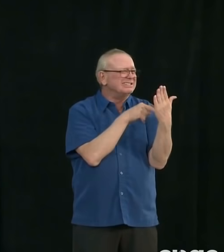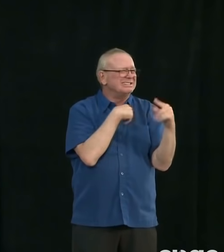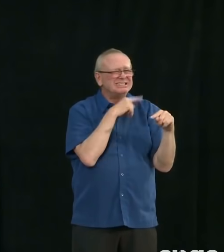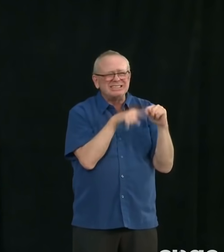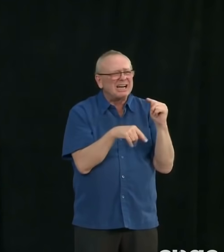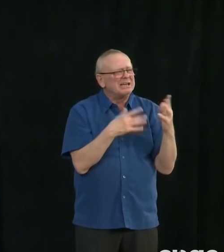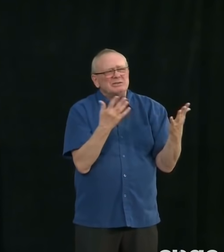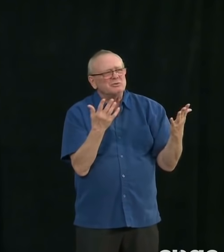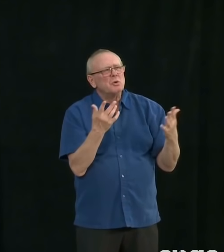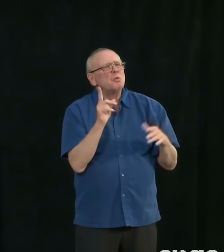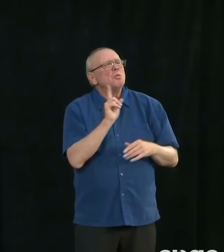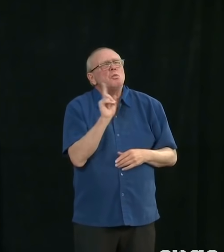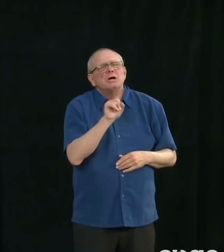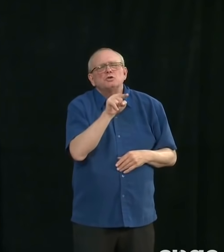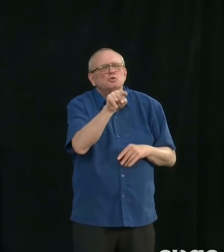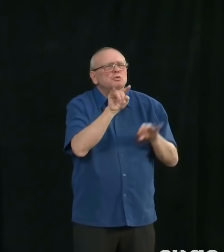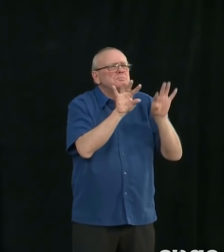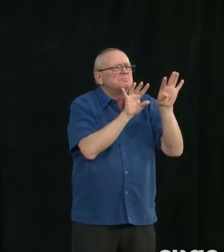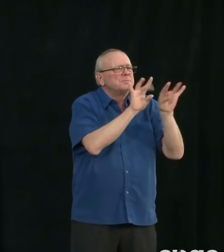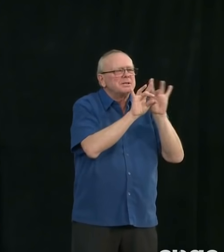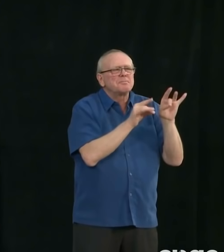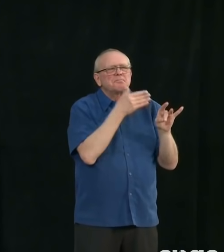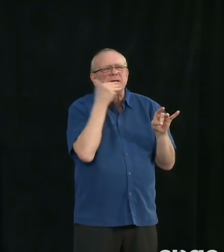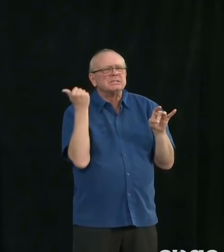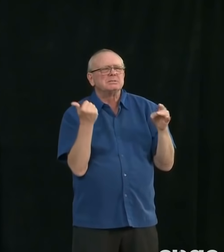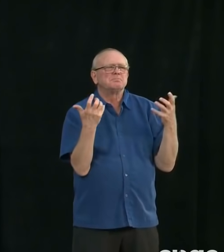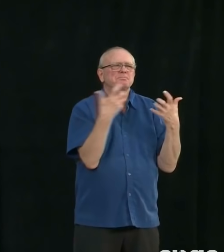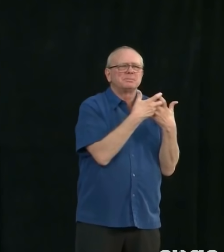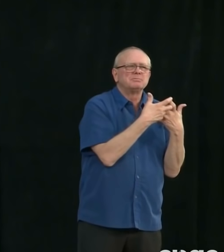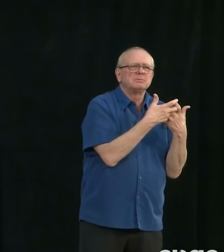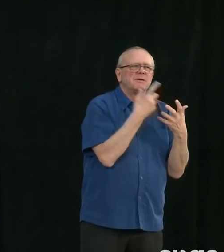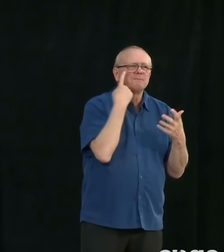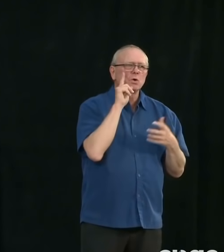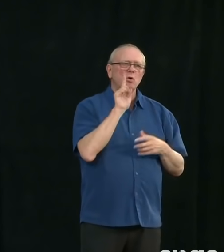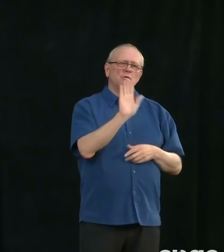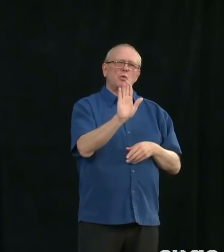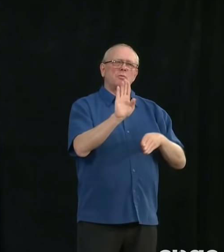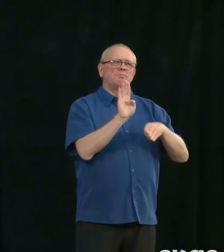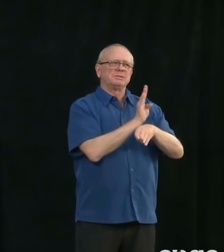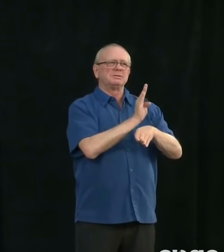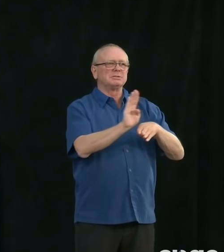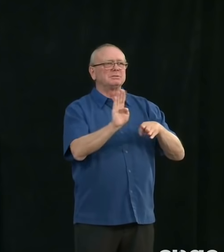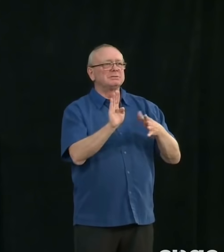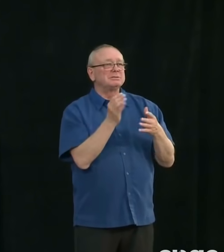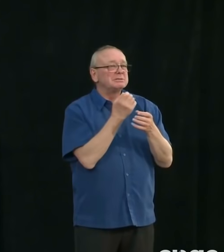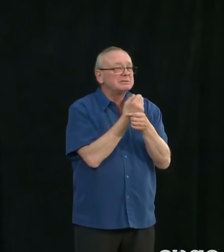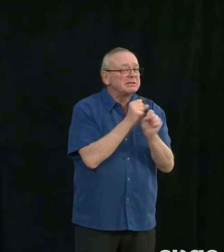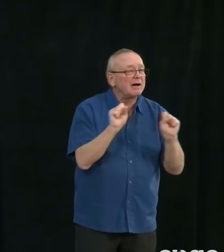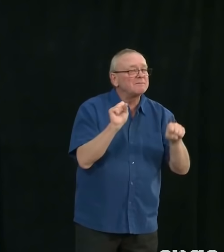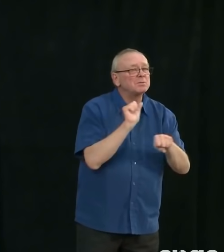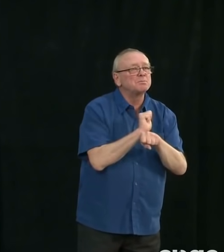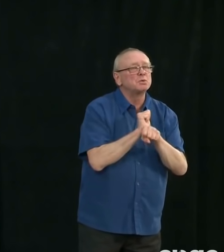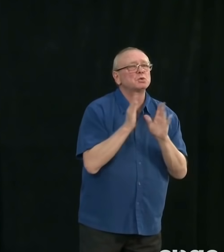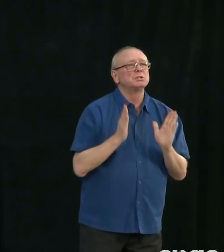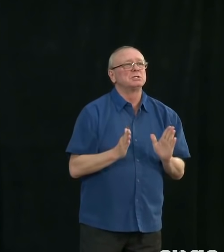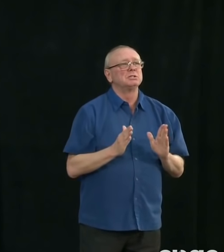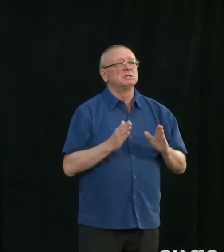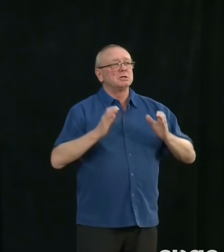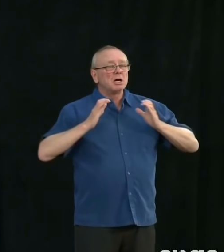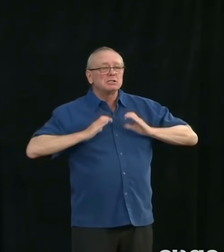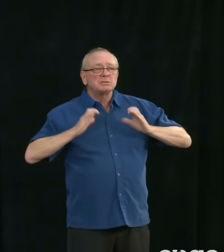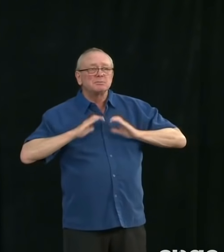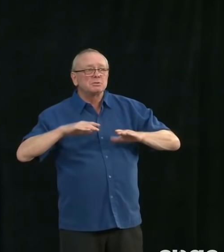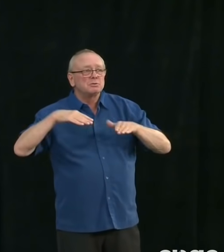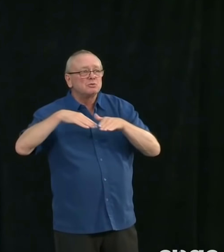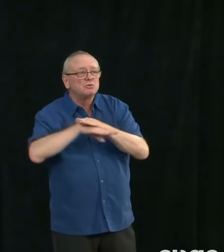to be able to make sure both they and their patrons are safe. As folks have specific questions, obviously we can't